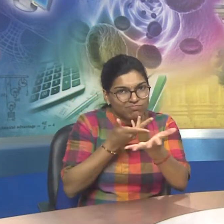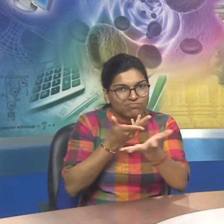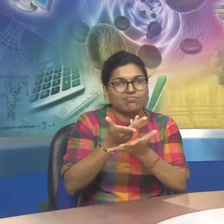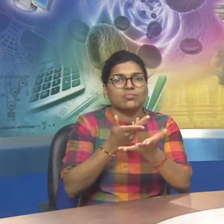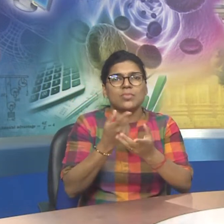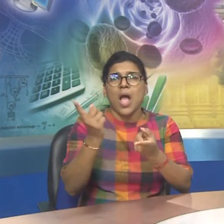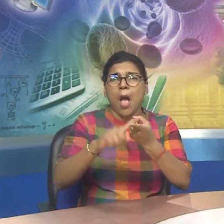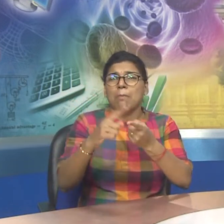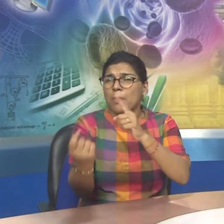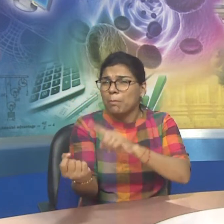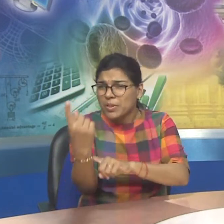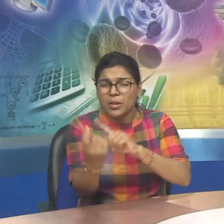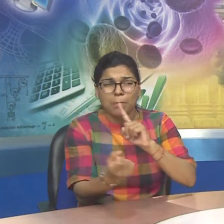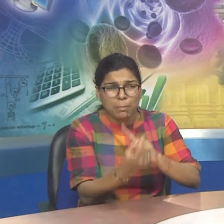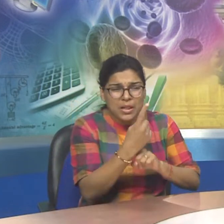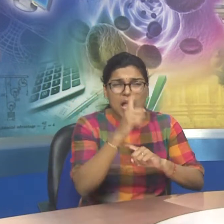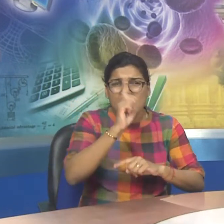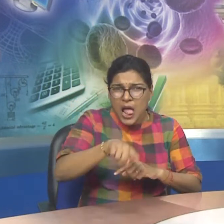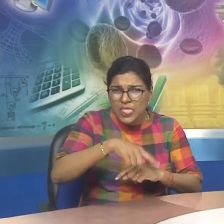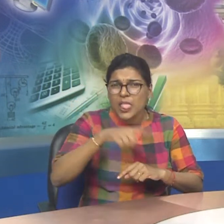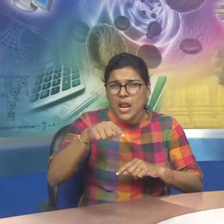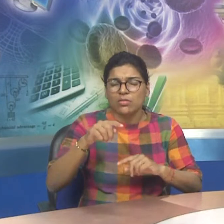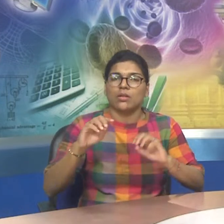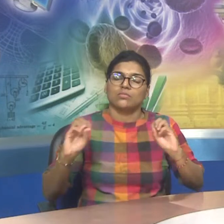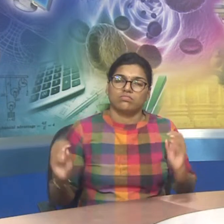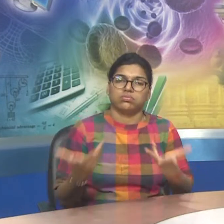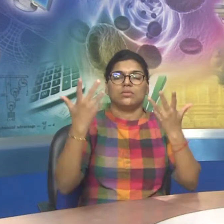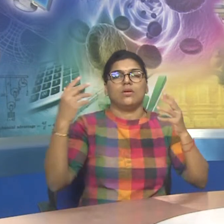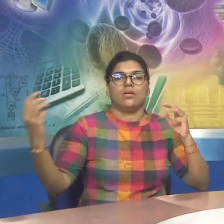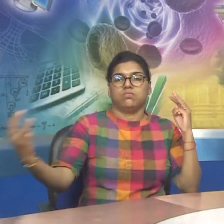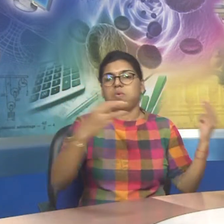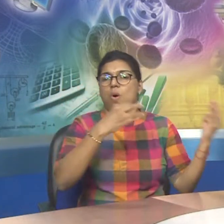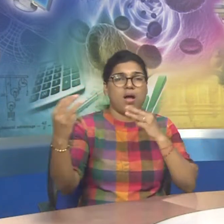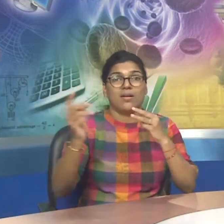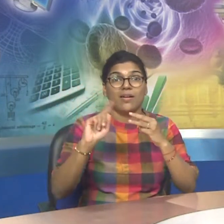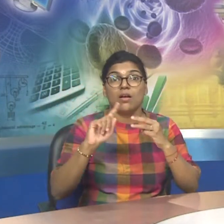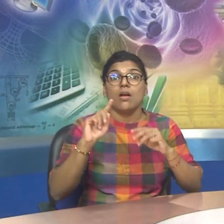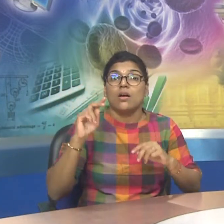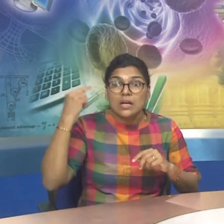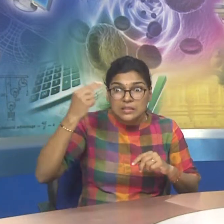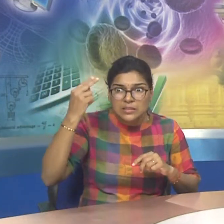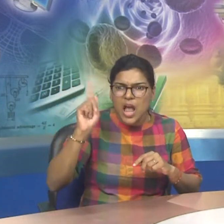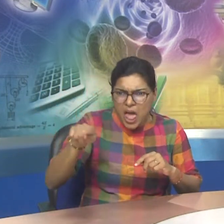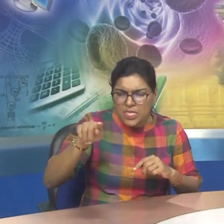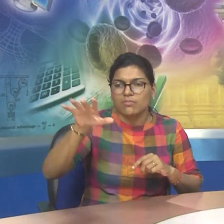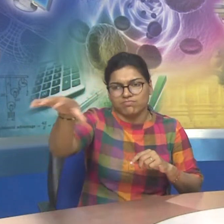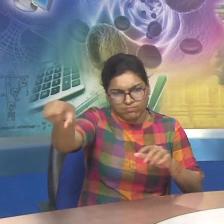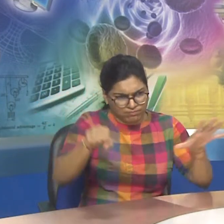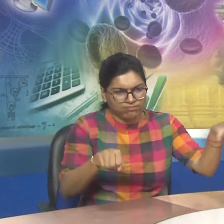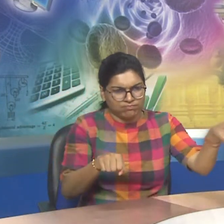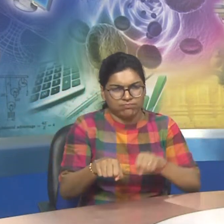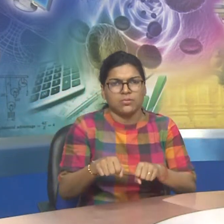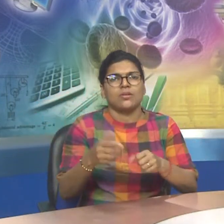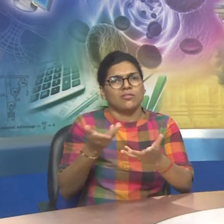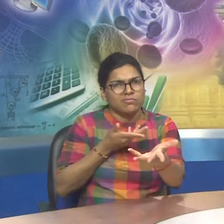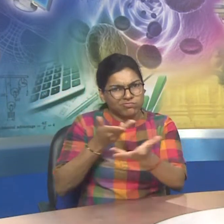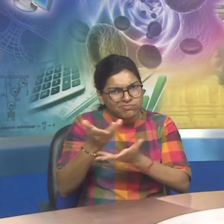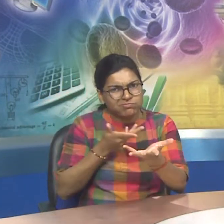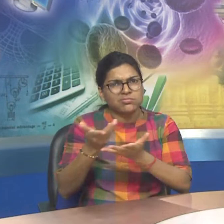discuss peace and fellowship so that they may understand how important these